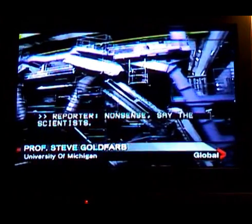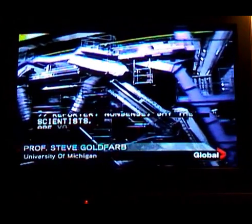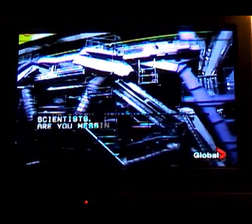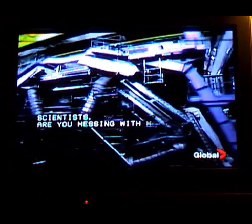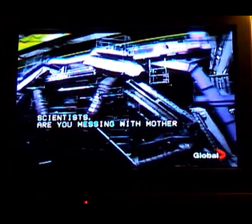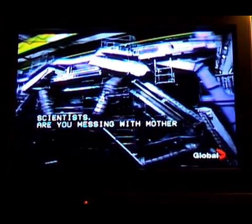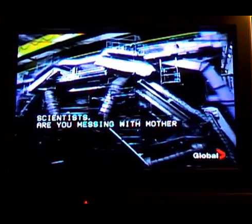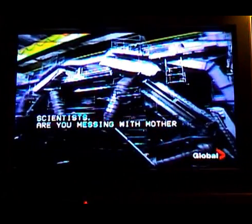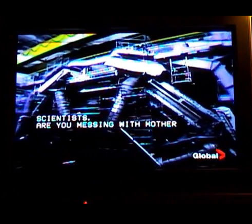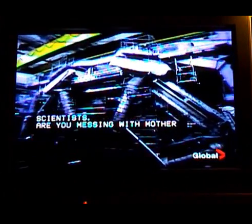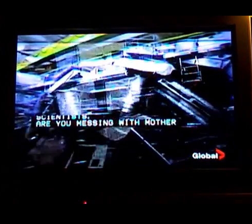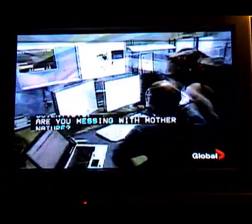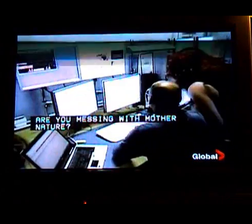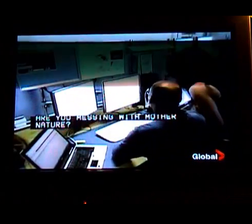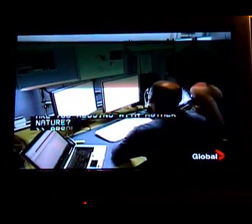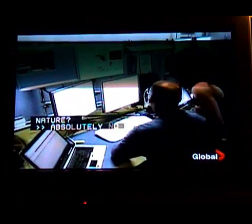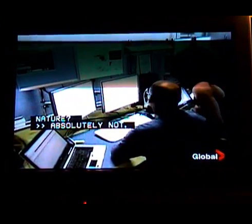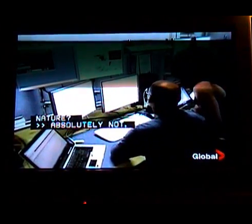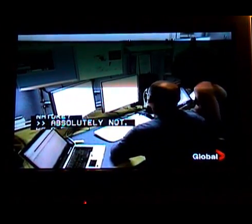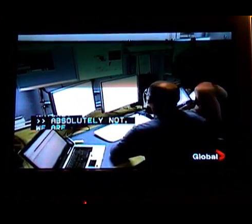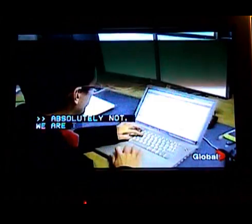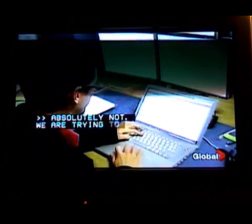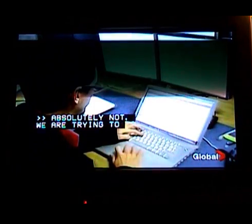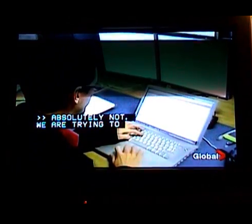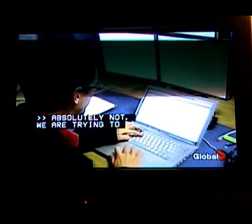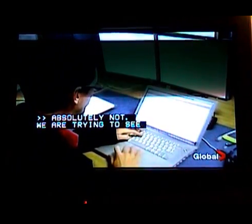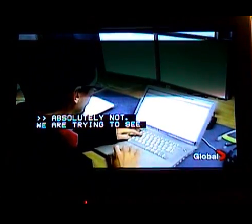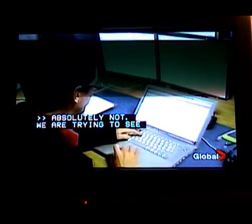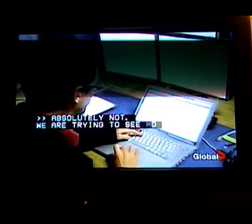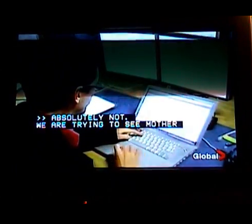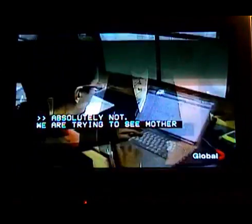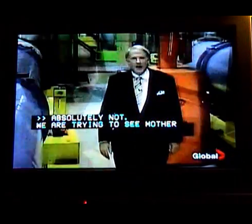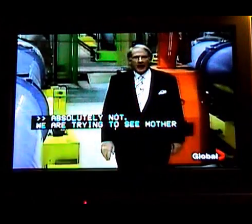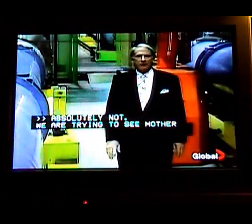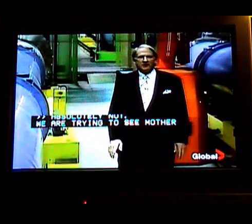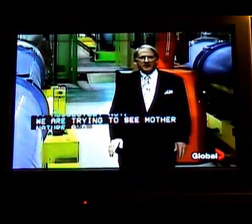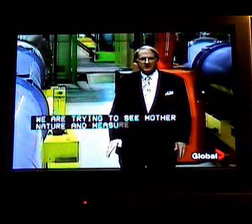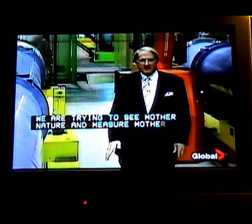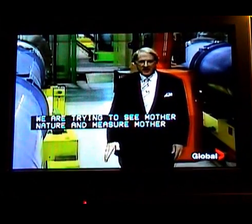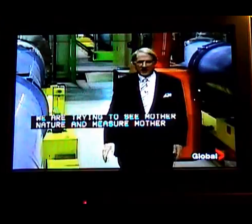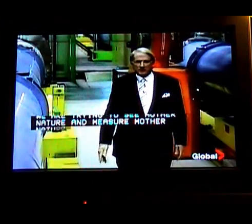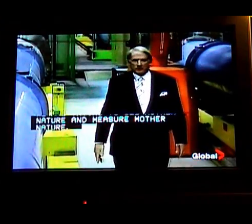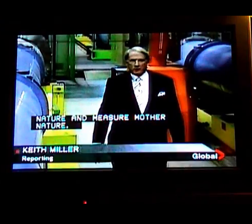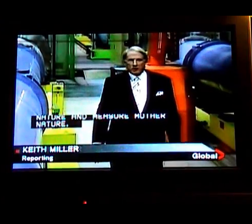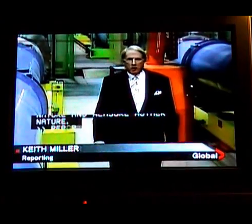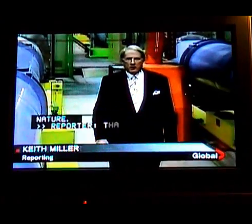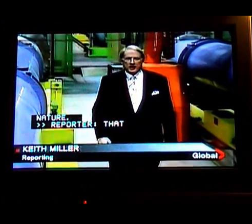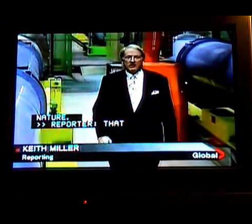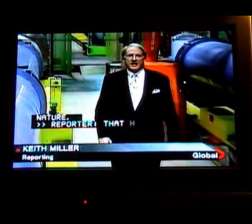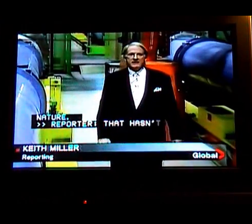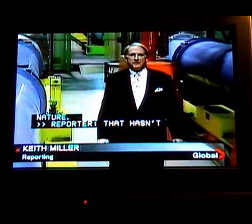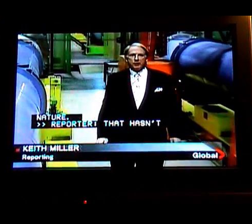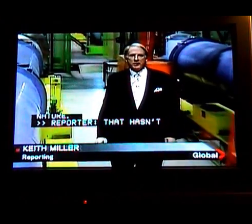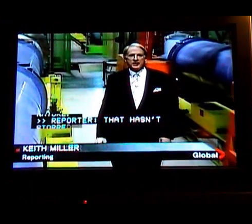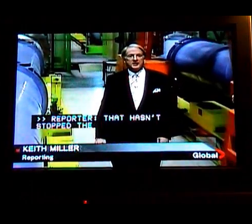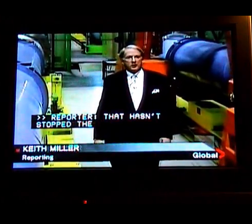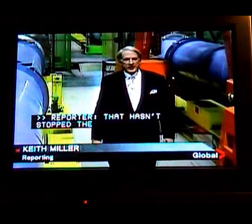hasn't stopped the skeptics. Some scientists have received death threats. Outside safety experts were called in and they give the project a green